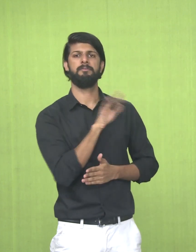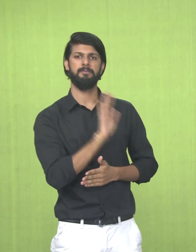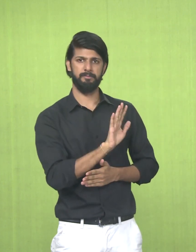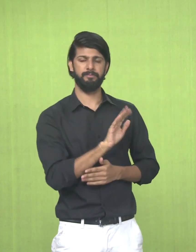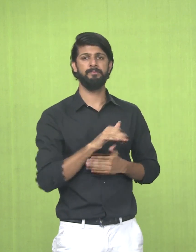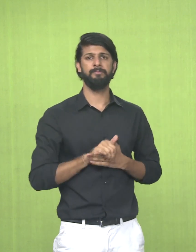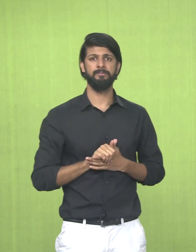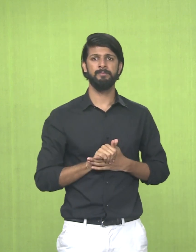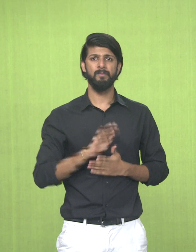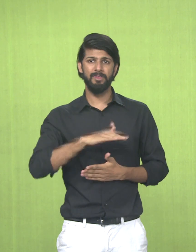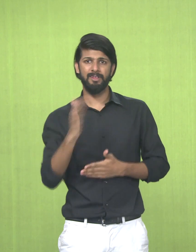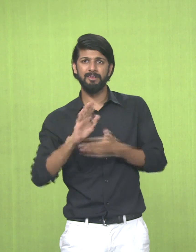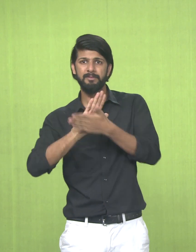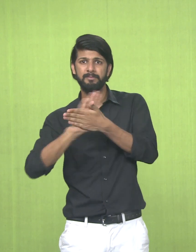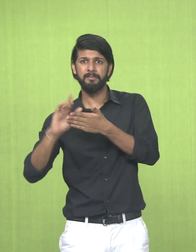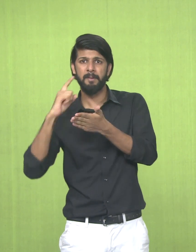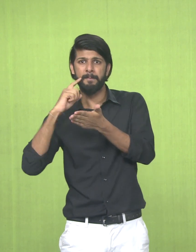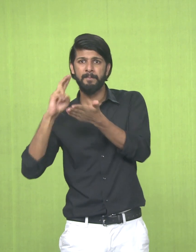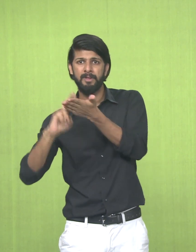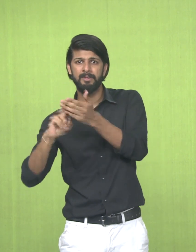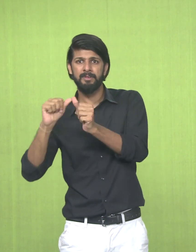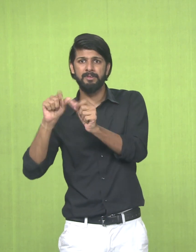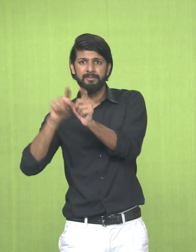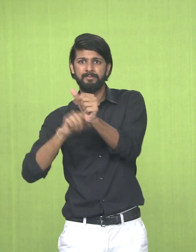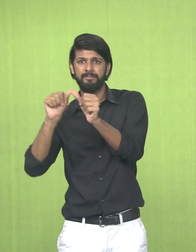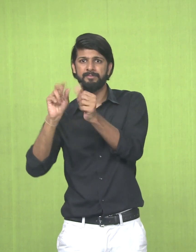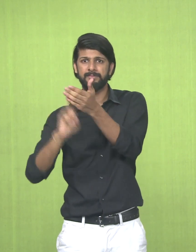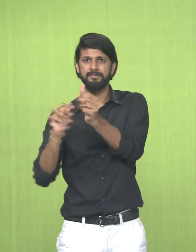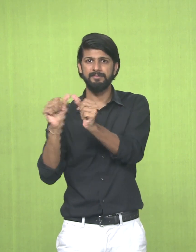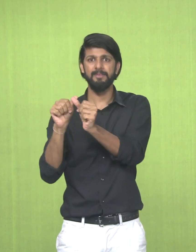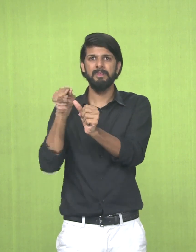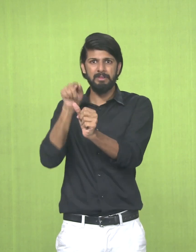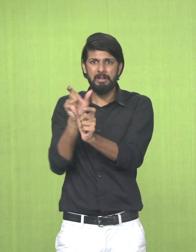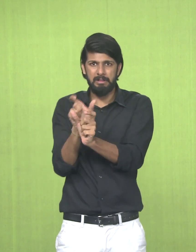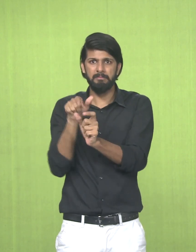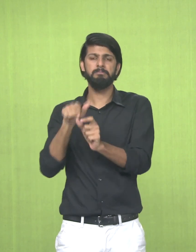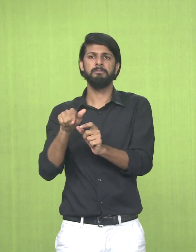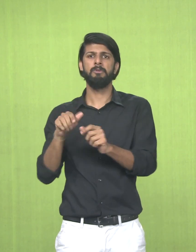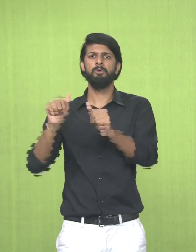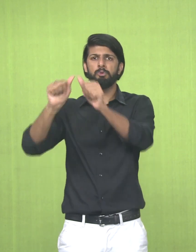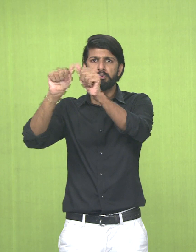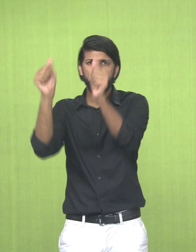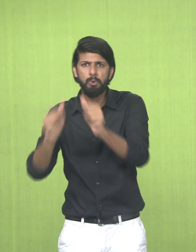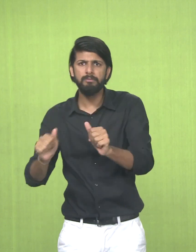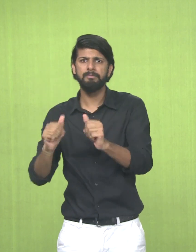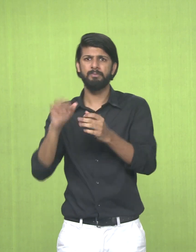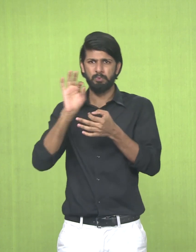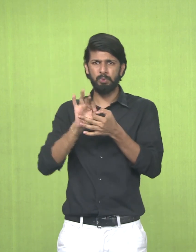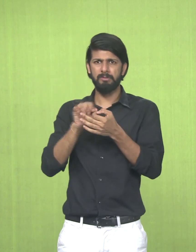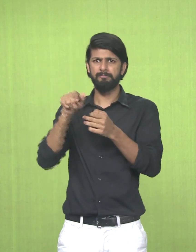of Buddha as a god is followed. The other group, which is known as the Hinayana, did not